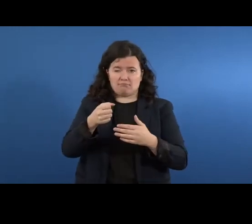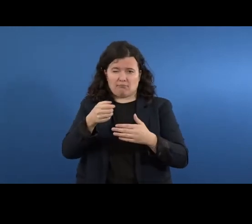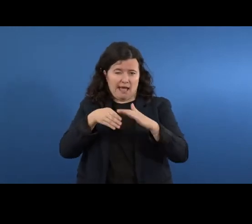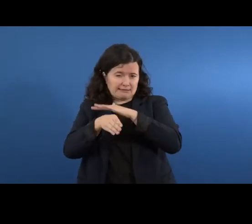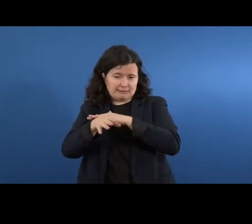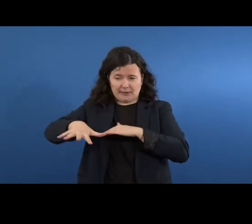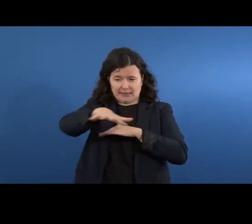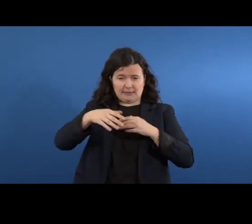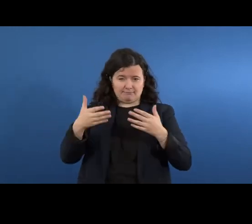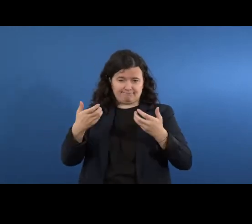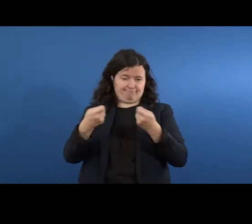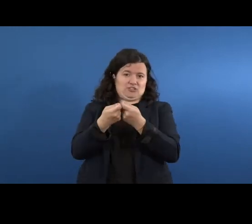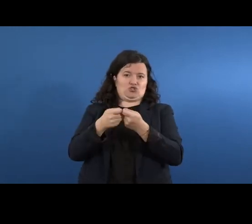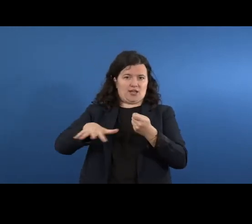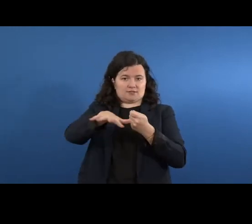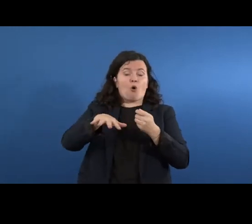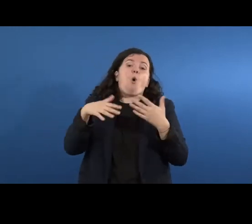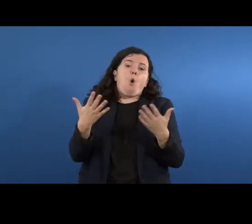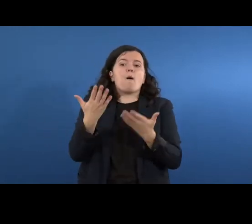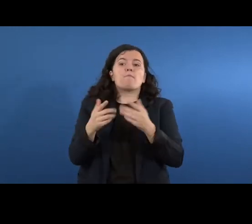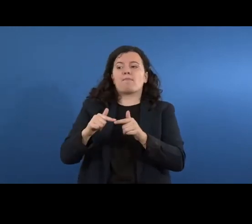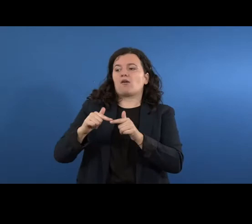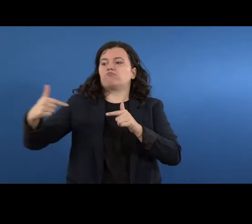distance, whether that be from home or another place.